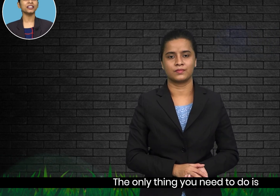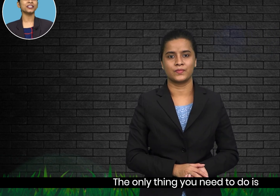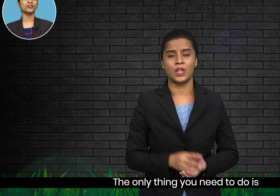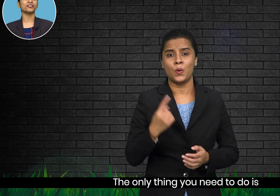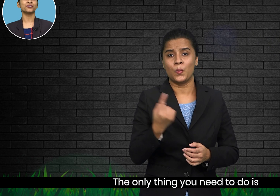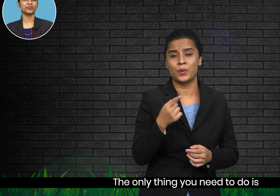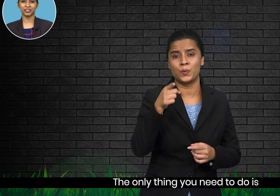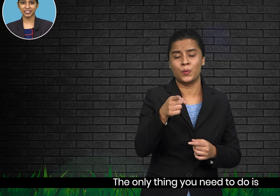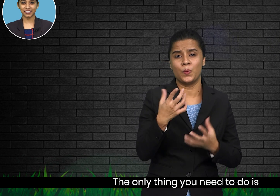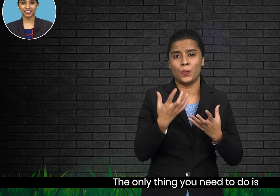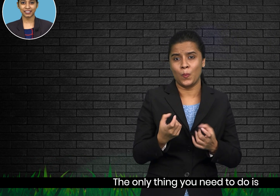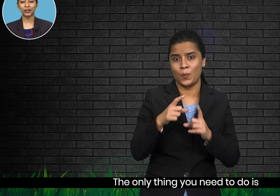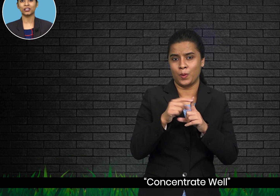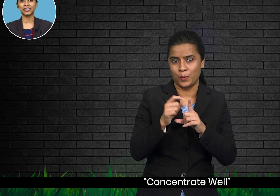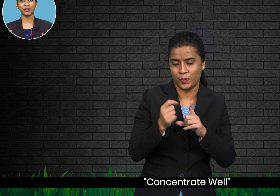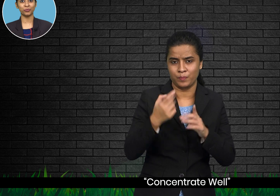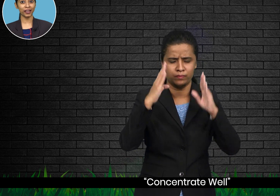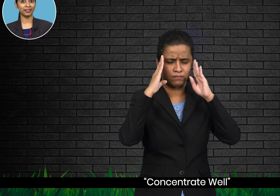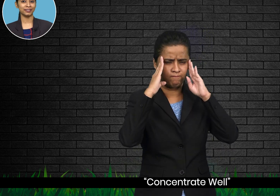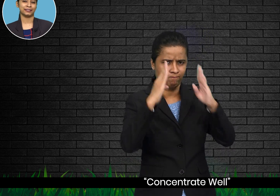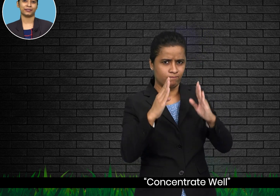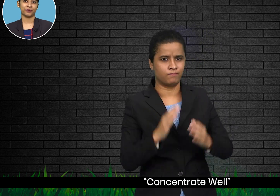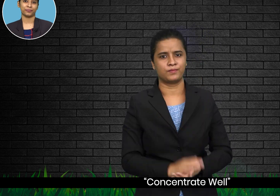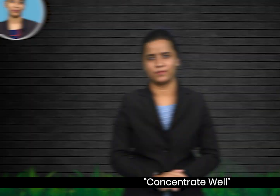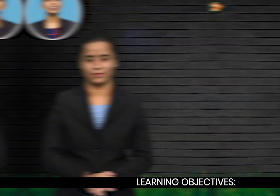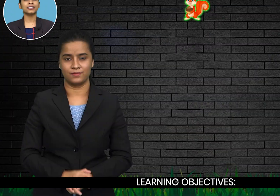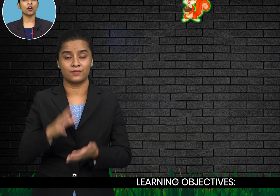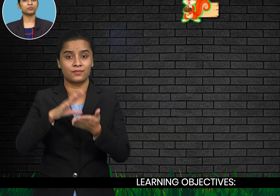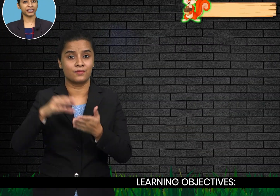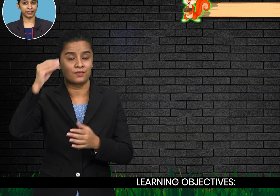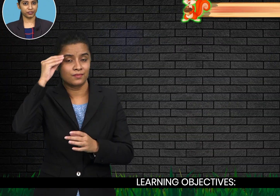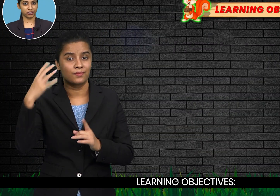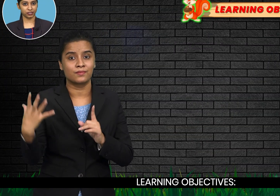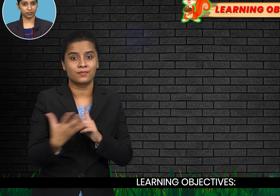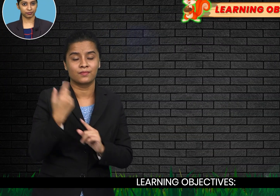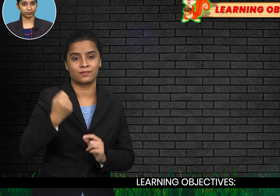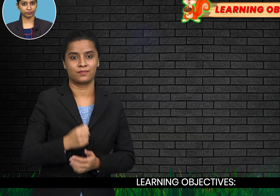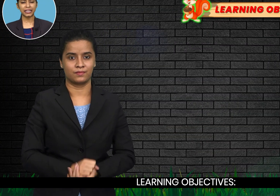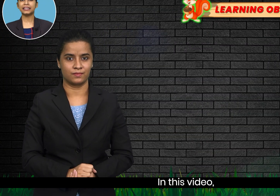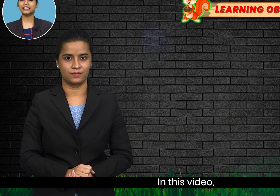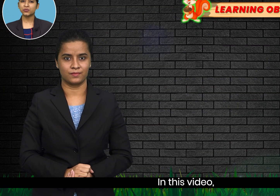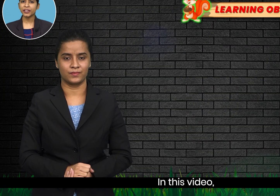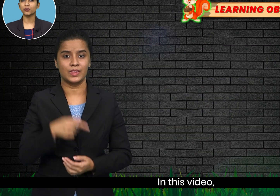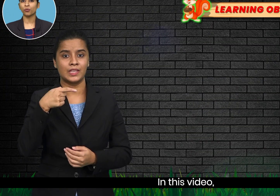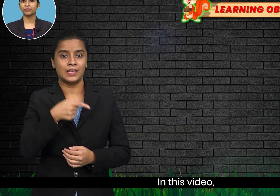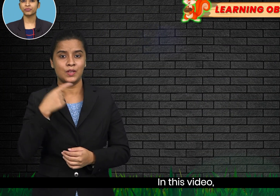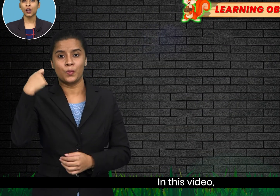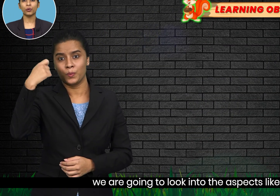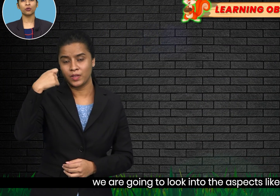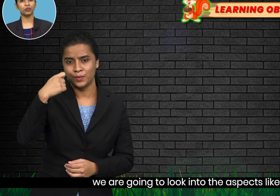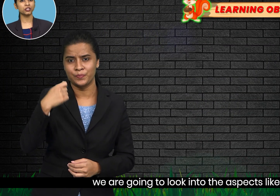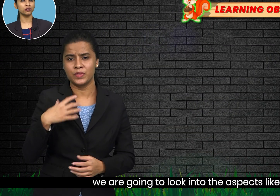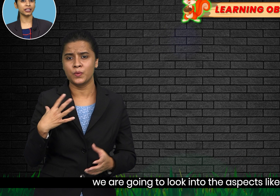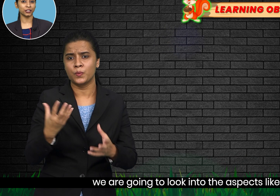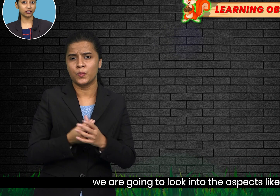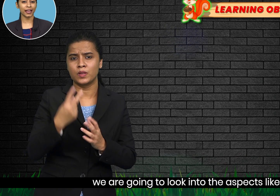The only thing you need to do is concentrate well. Learning objectives. In this video, we